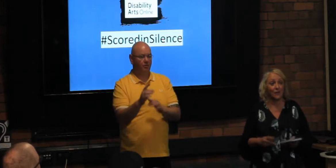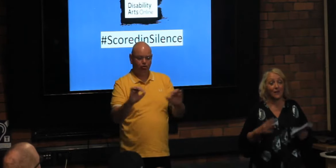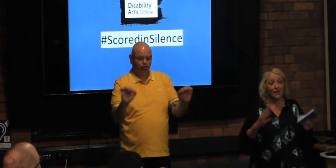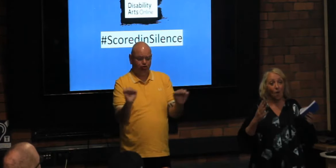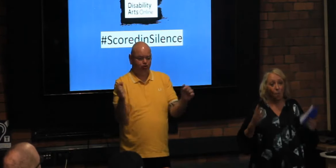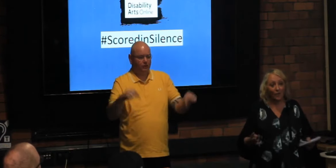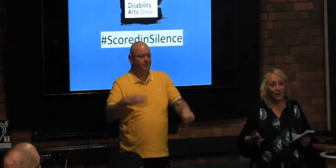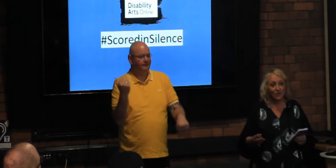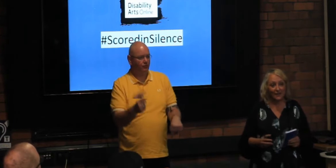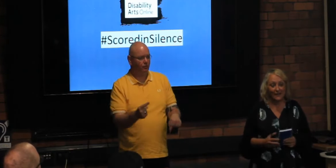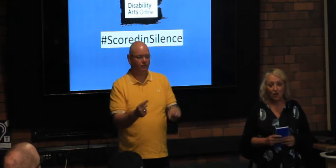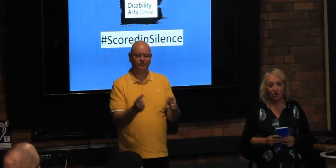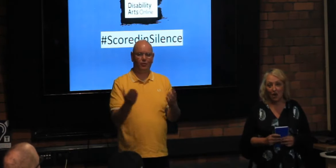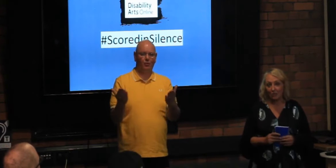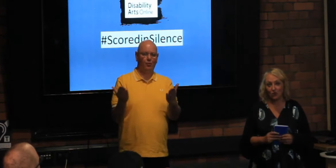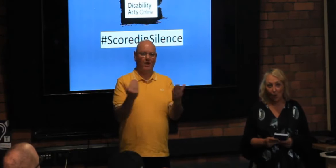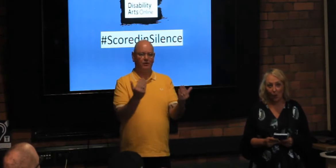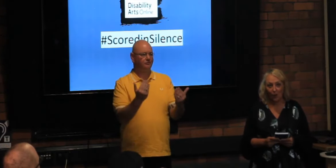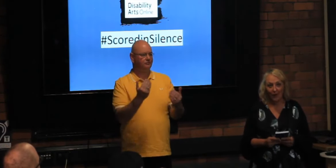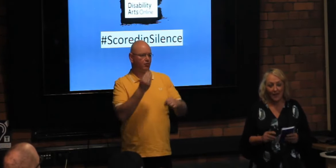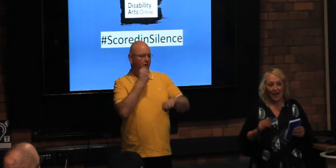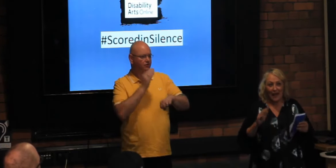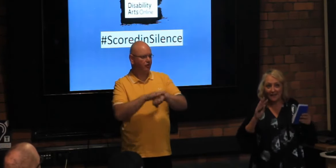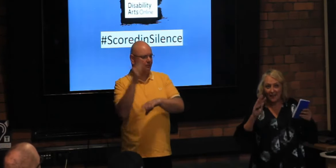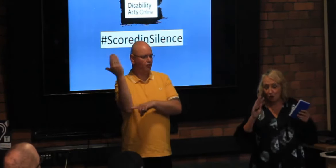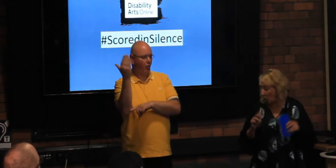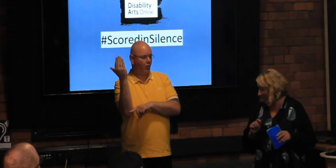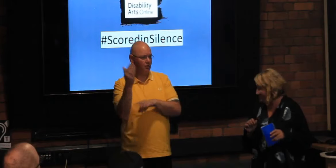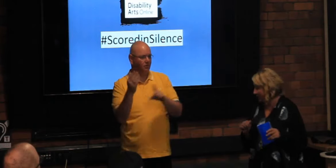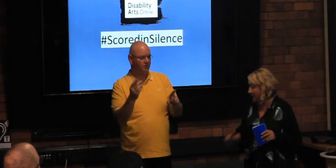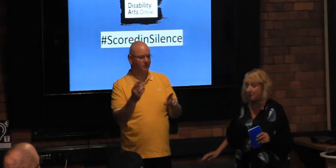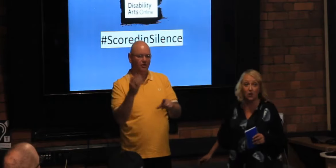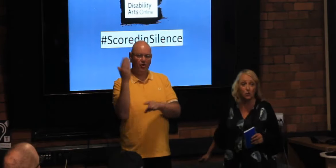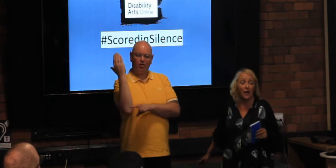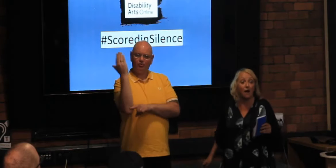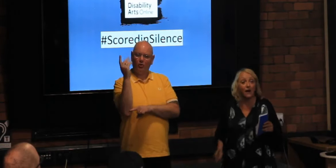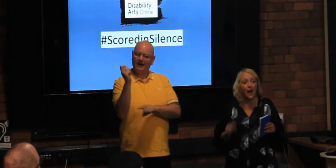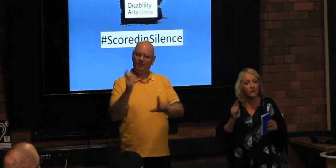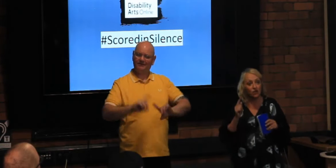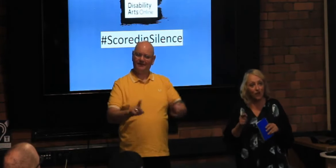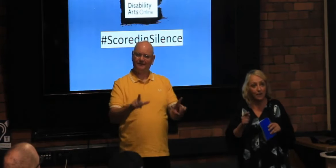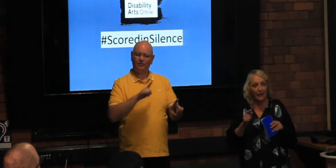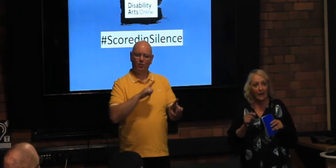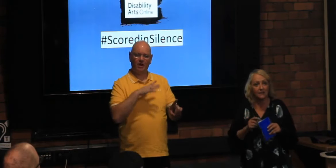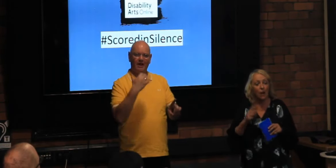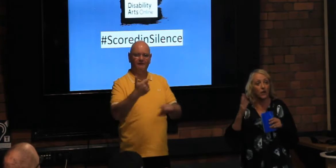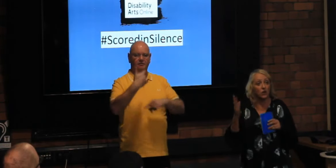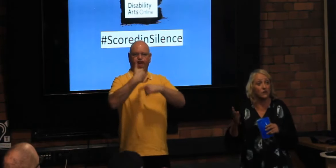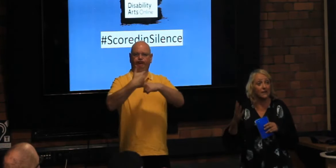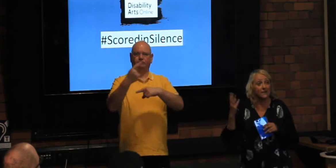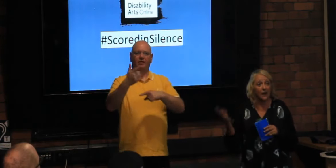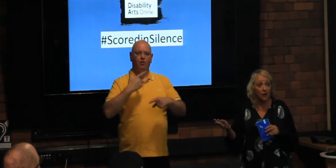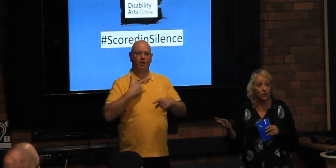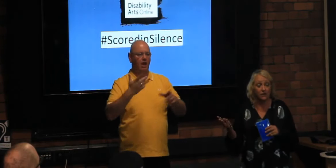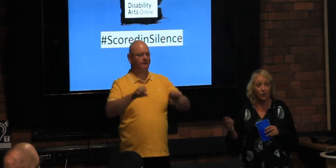Studio. Welcome to this lunchtime talk. It's a talk with a difference because we are live streaming it and we're